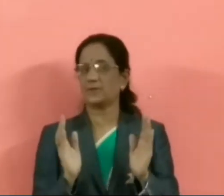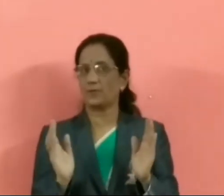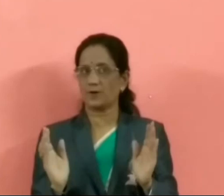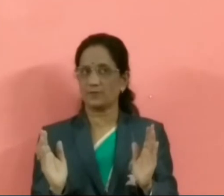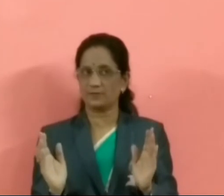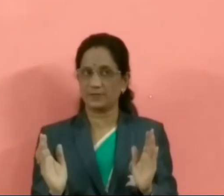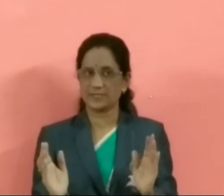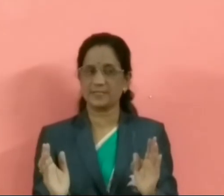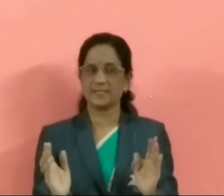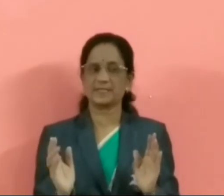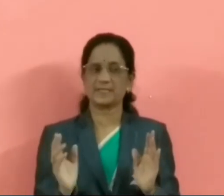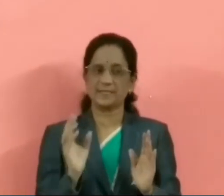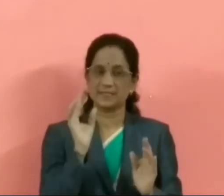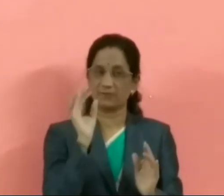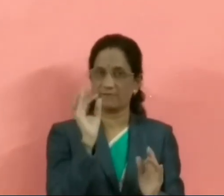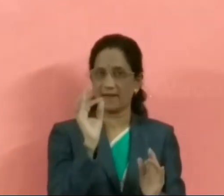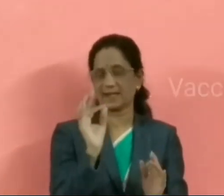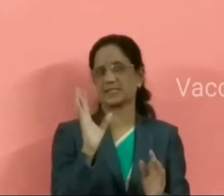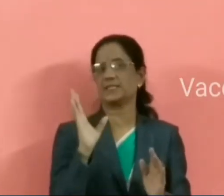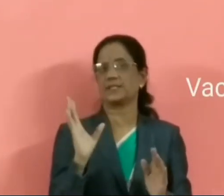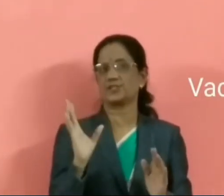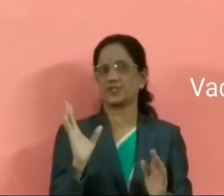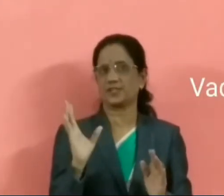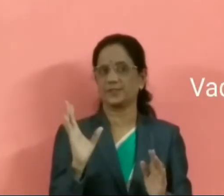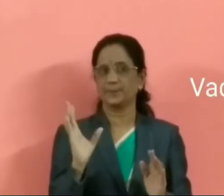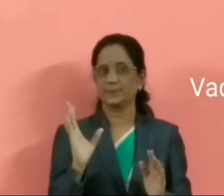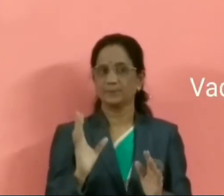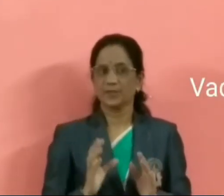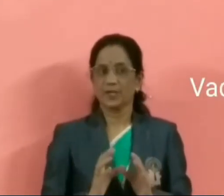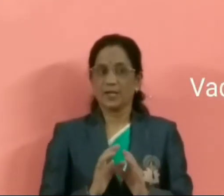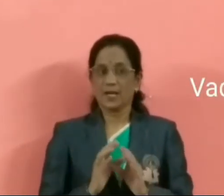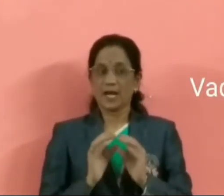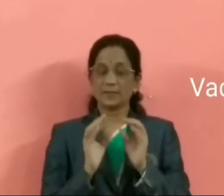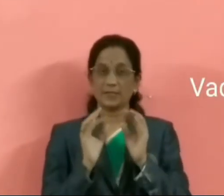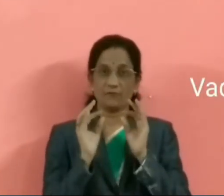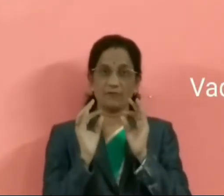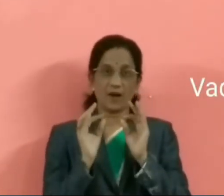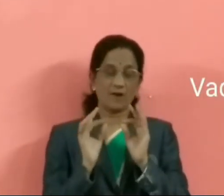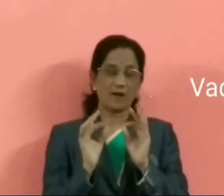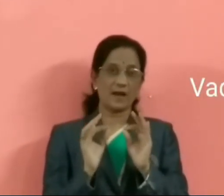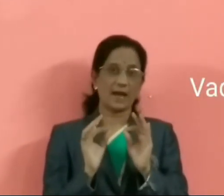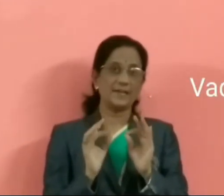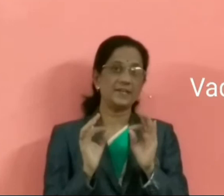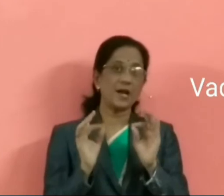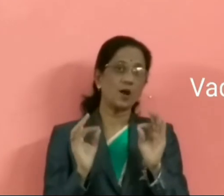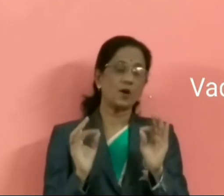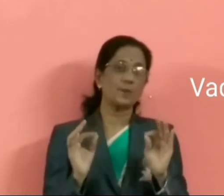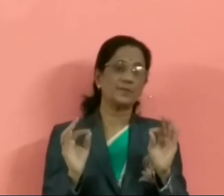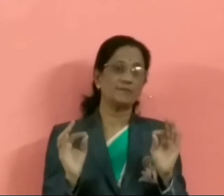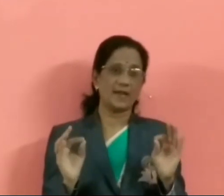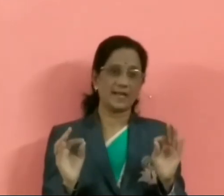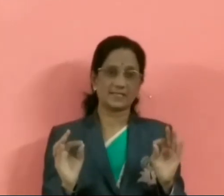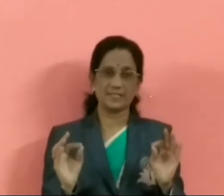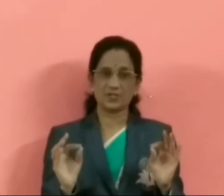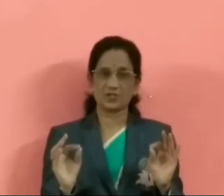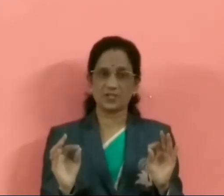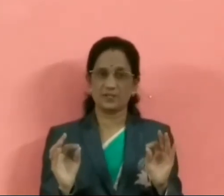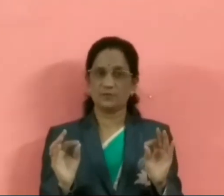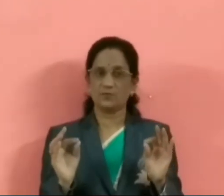for diseases is the vaccination. The idea of the vaccination